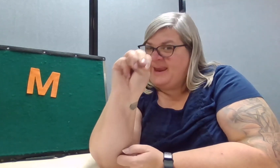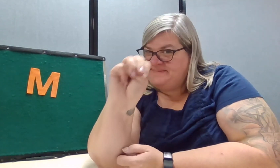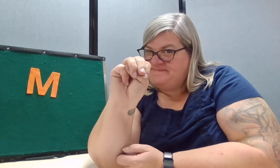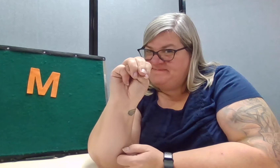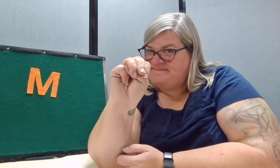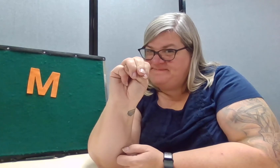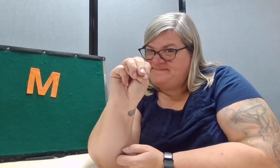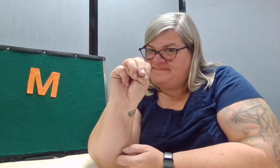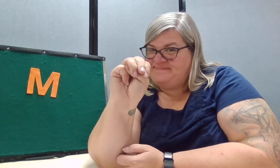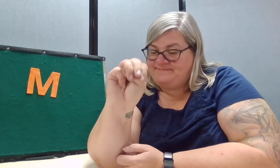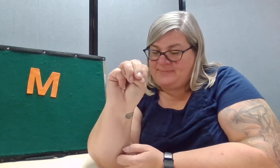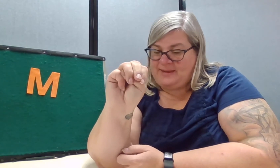M.